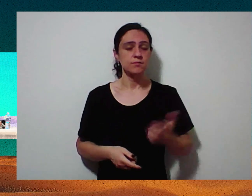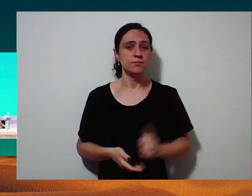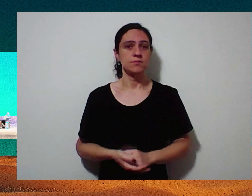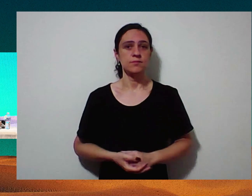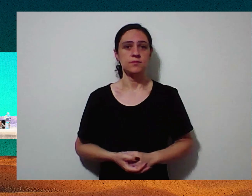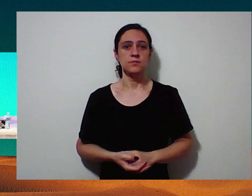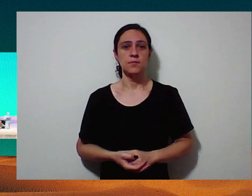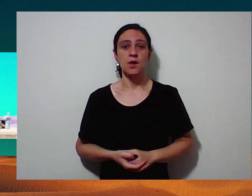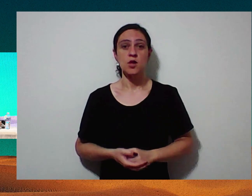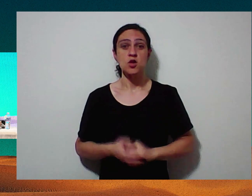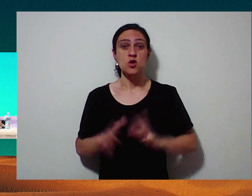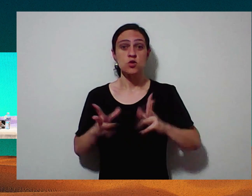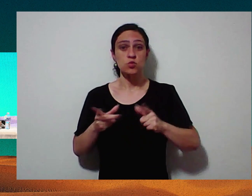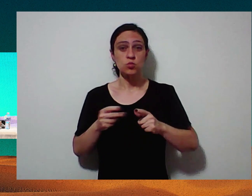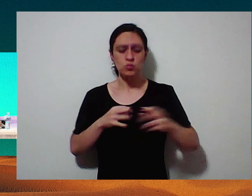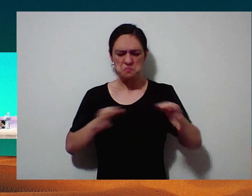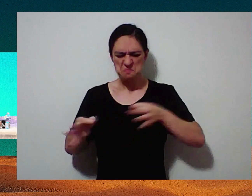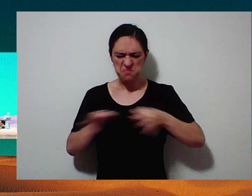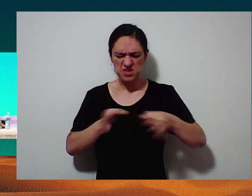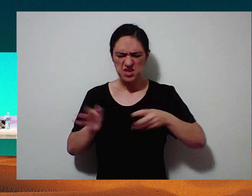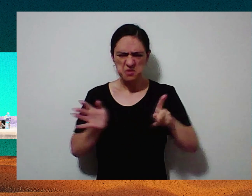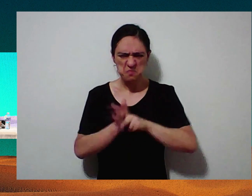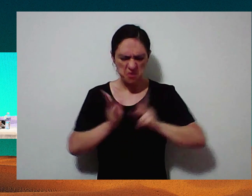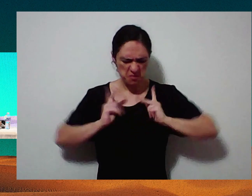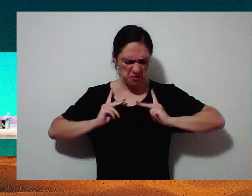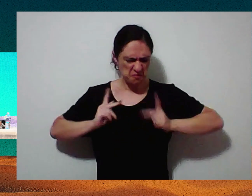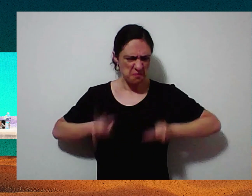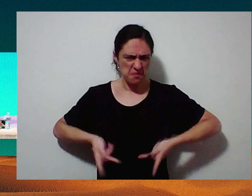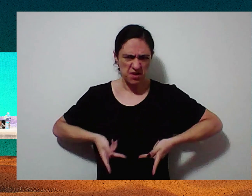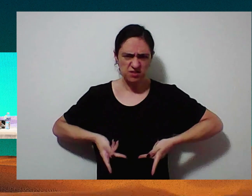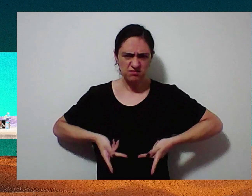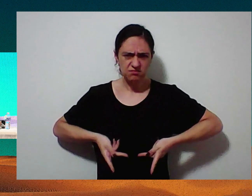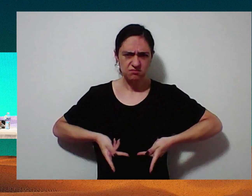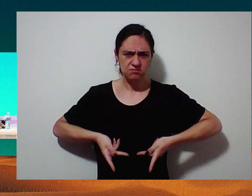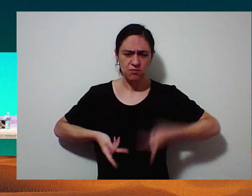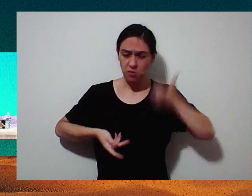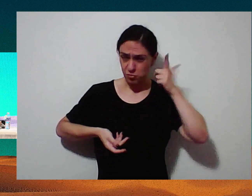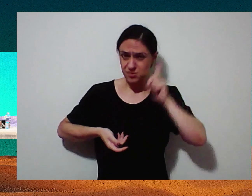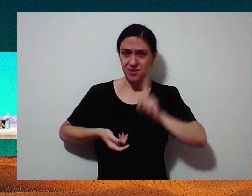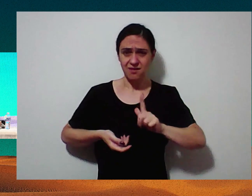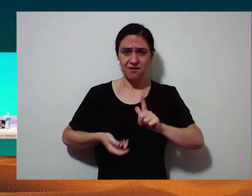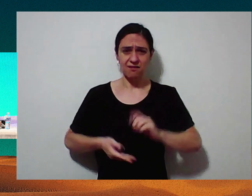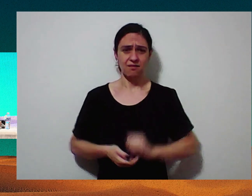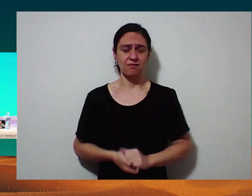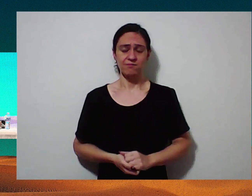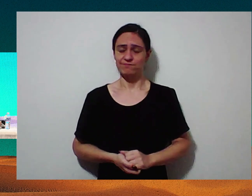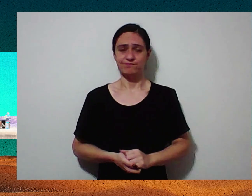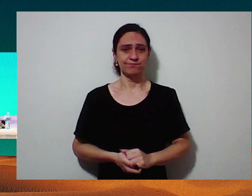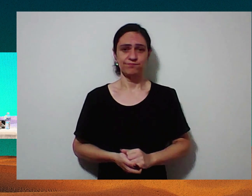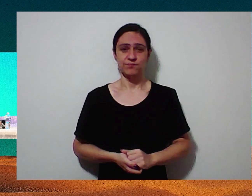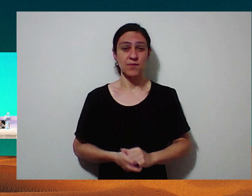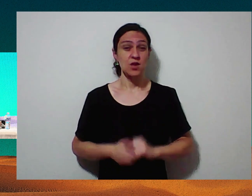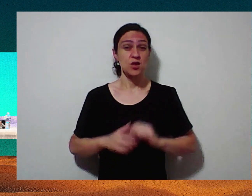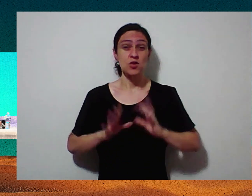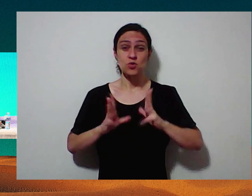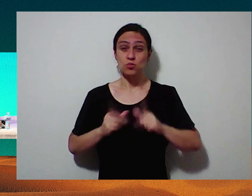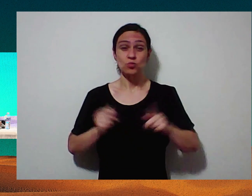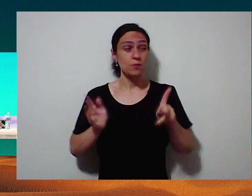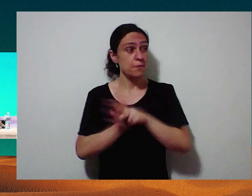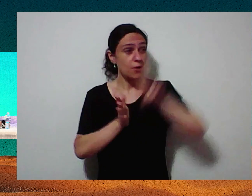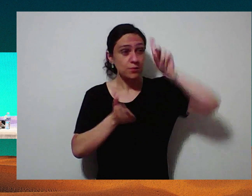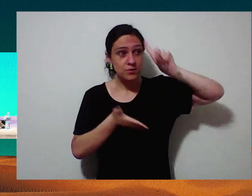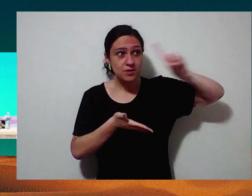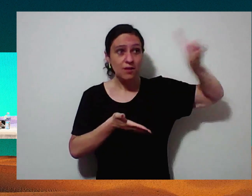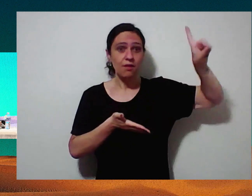planejado pelo homem, programado pelo homem? Was all of that planned and designed by men? Irmãos, tudo é feito por Deus. Saints, everything is done by